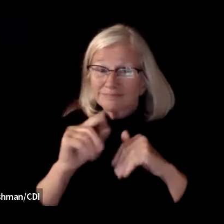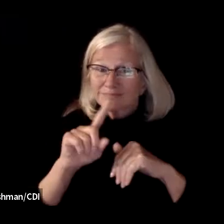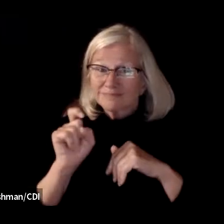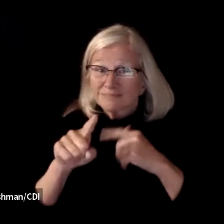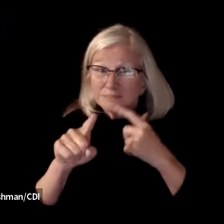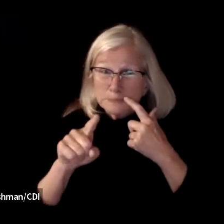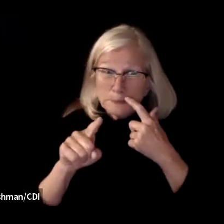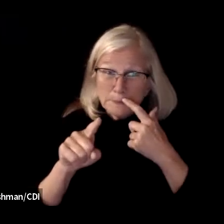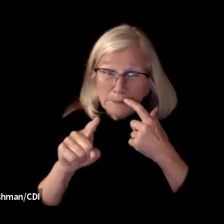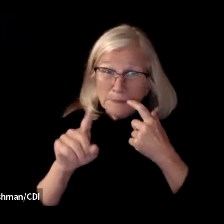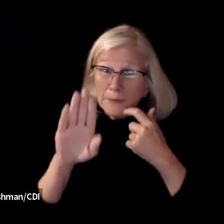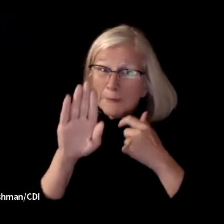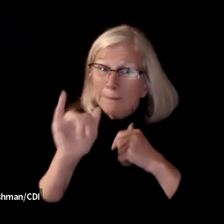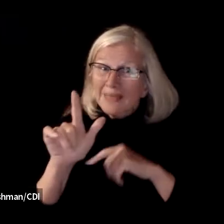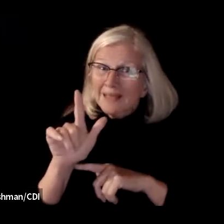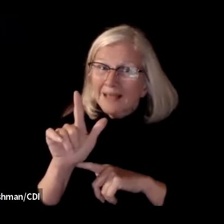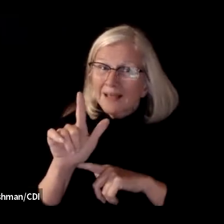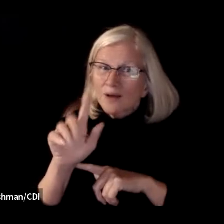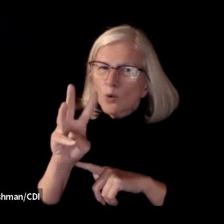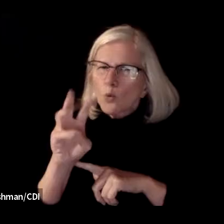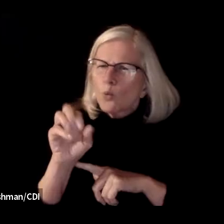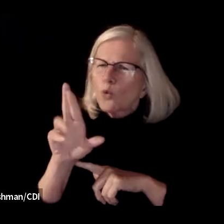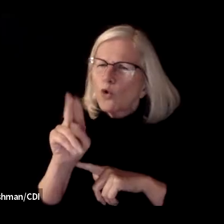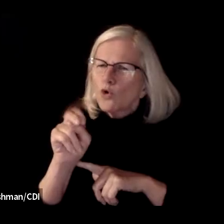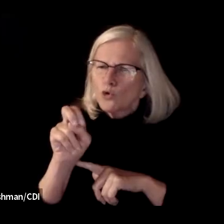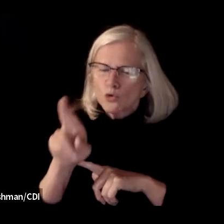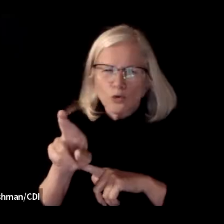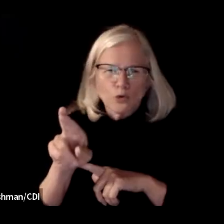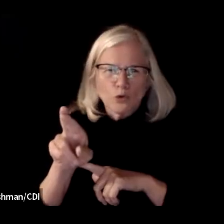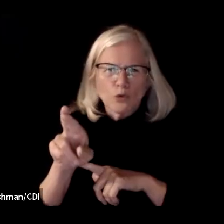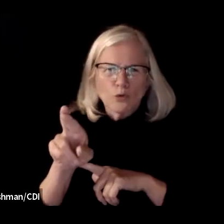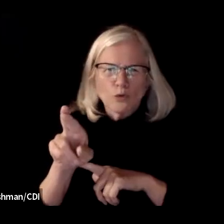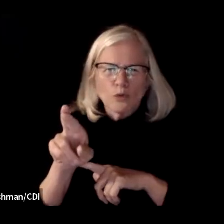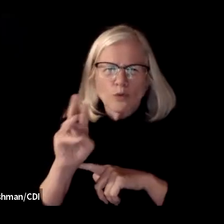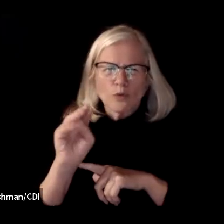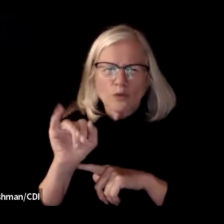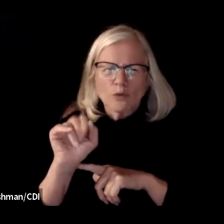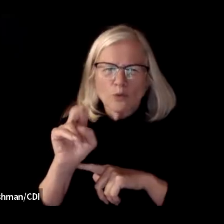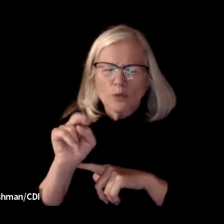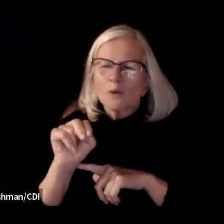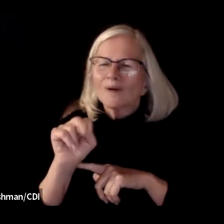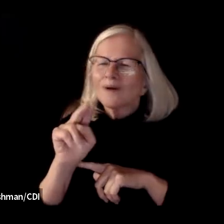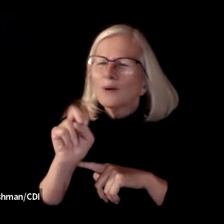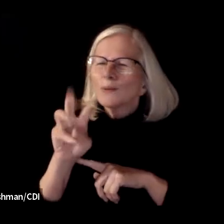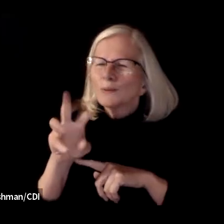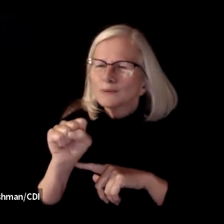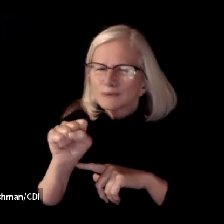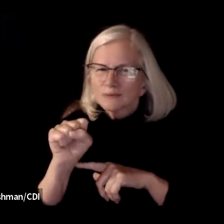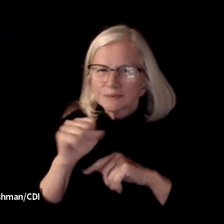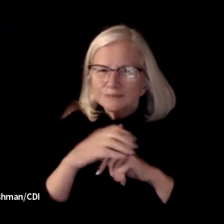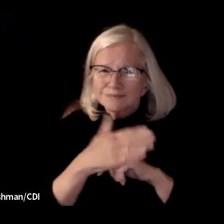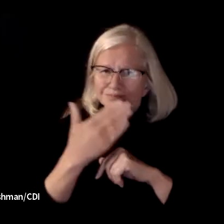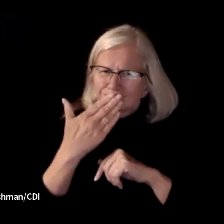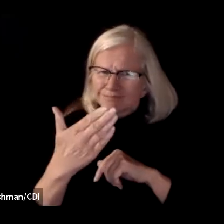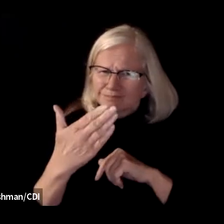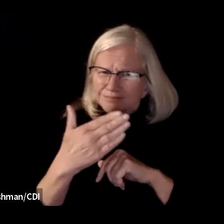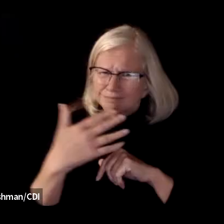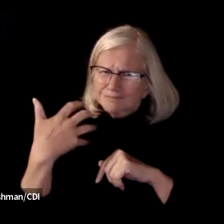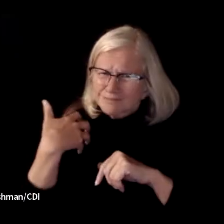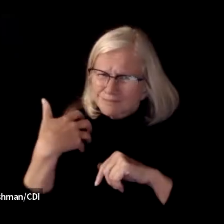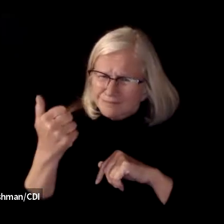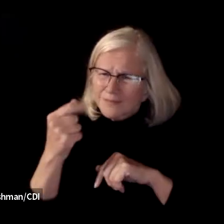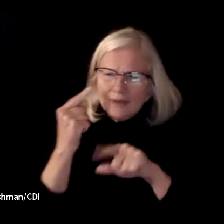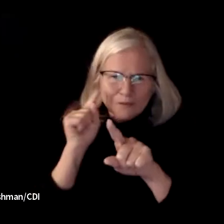with Minnesota News Network. Your line is open. Yeah, thank you. Commissioner, I think this one is probably for you. You